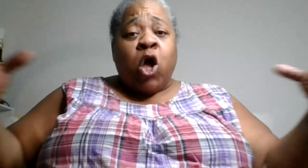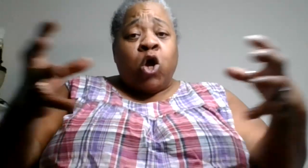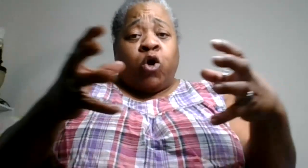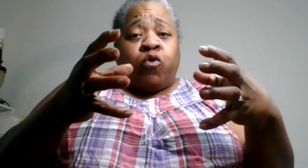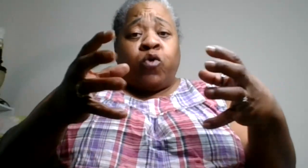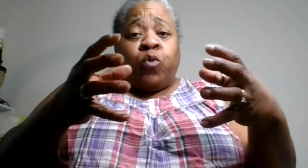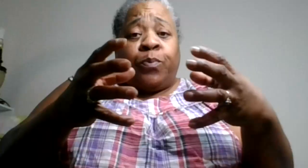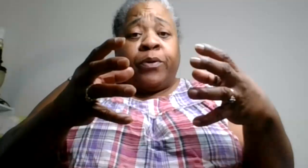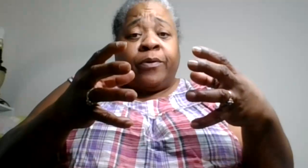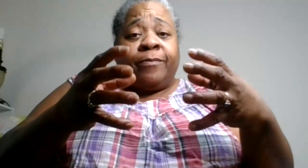Group.